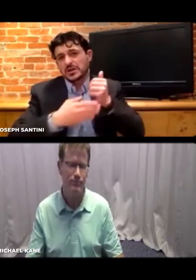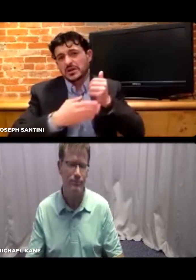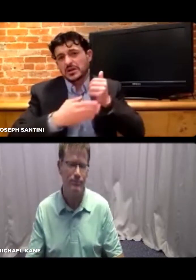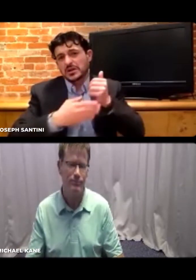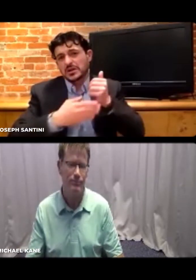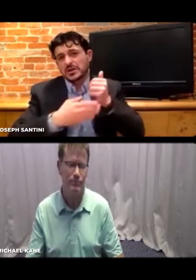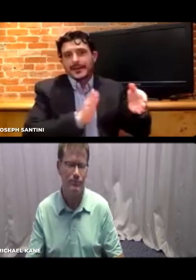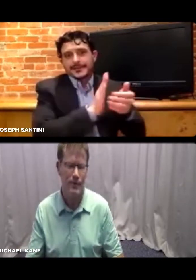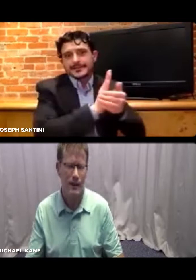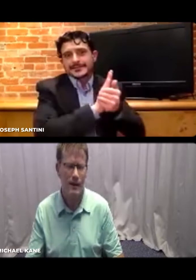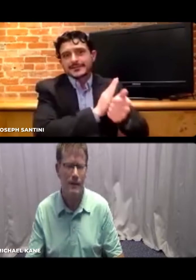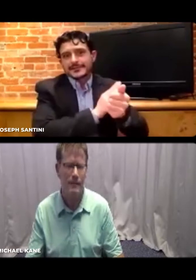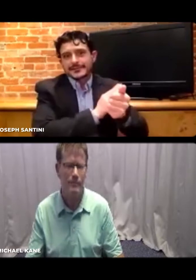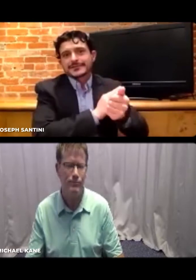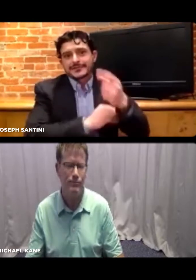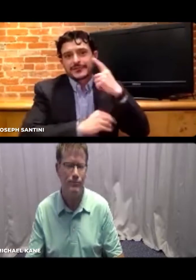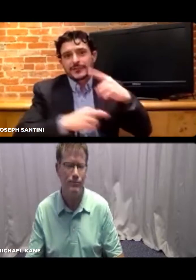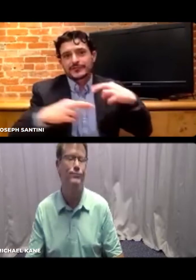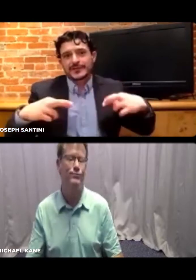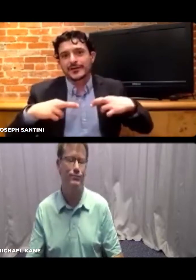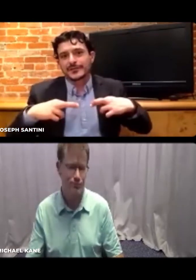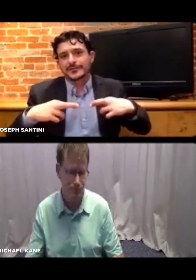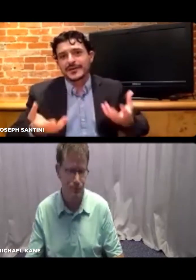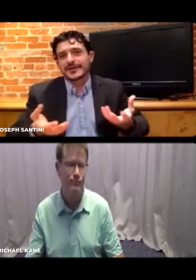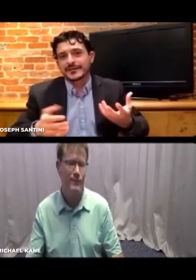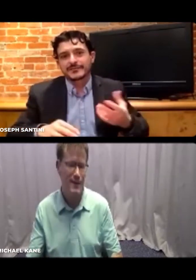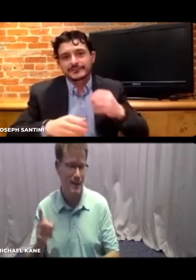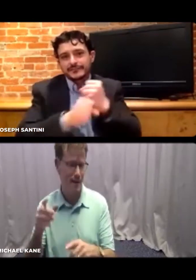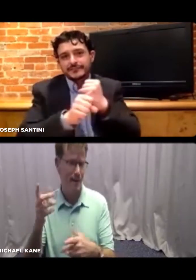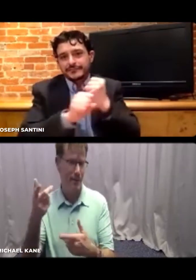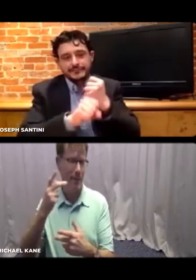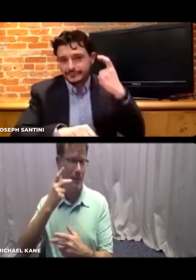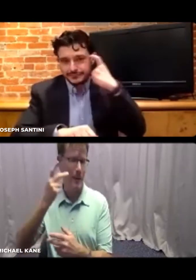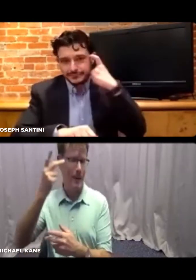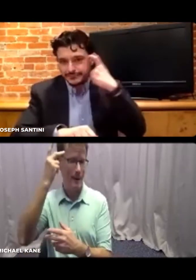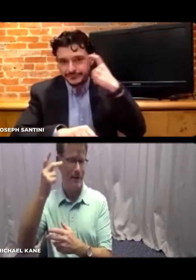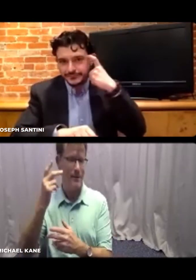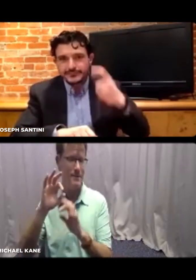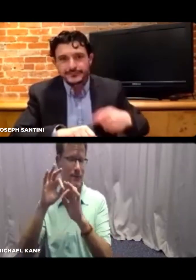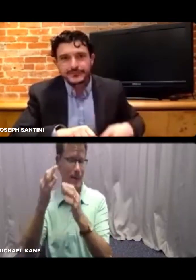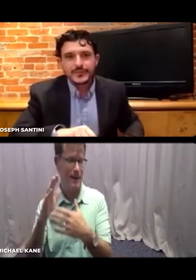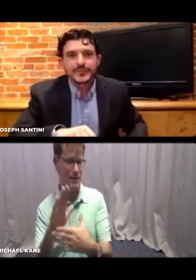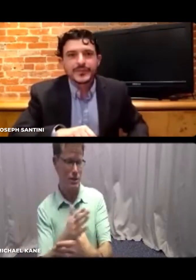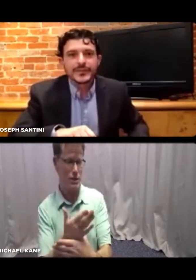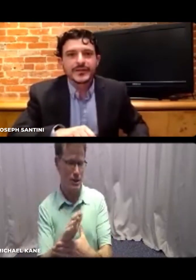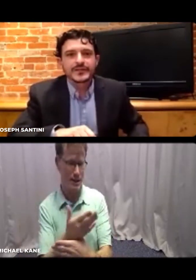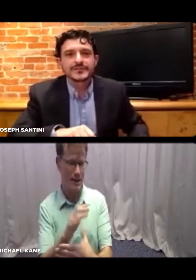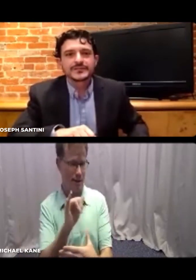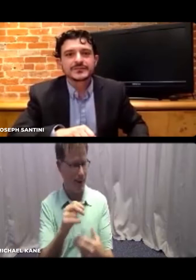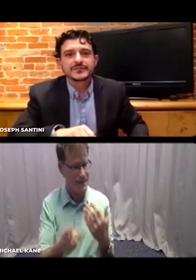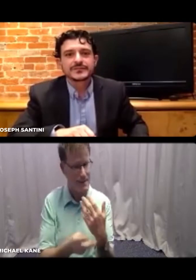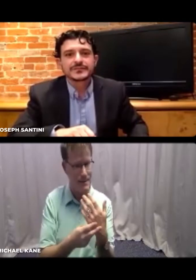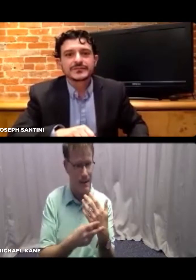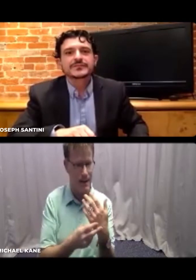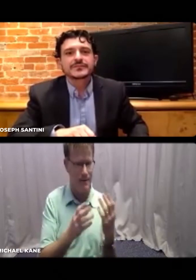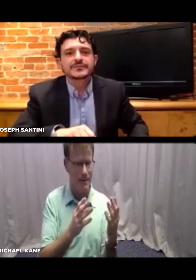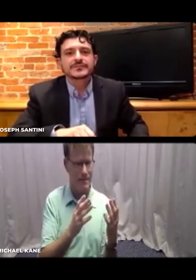That seems that that would be helpful, to talk to your parents about help with retiring. Yes, it's so important for